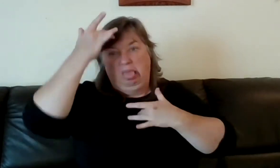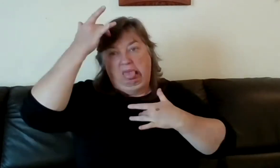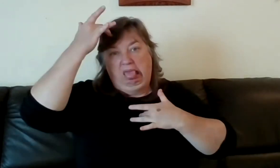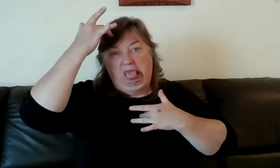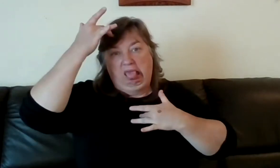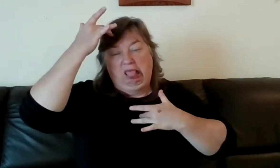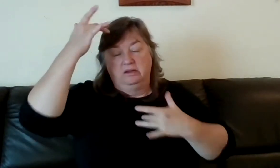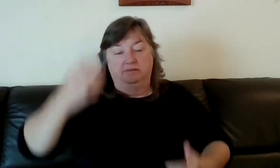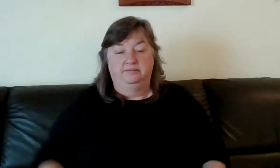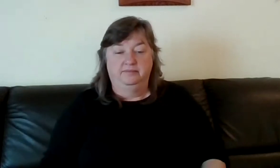bleh.